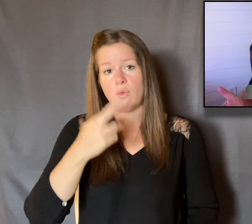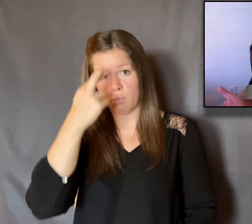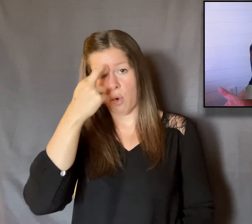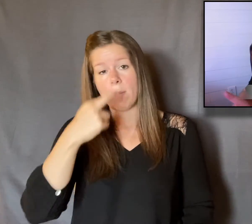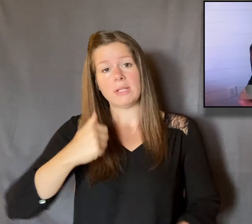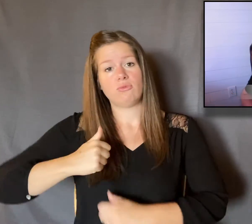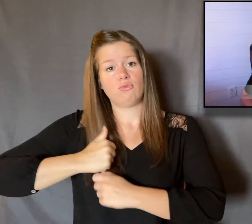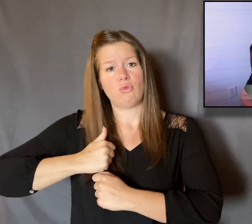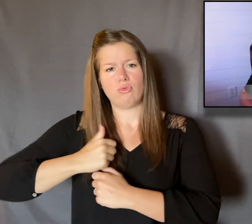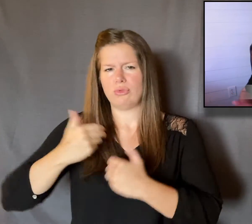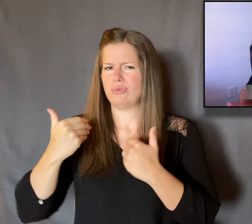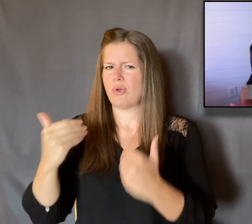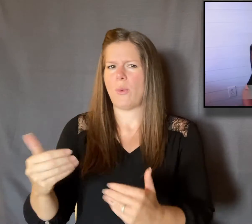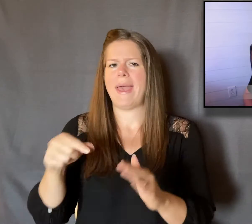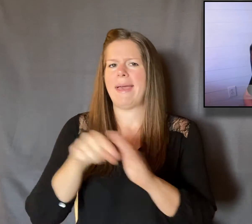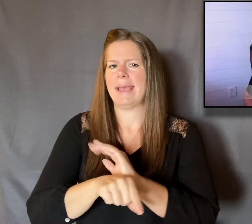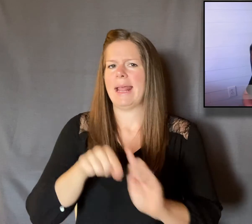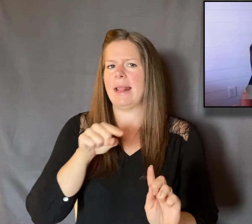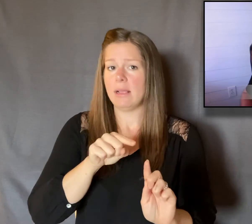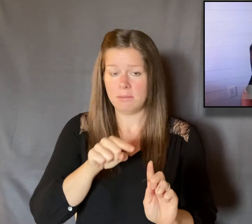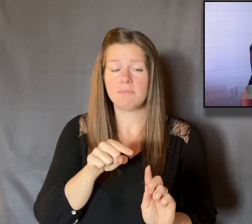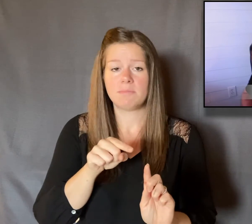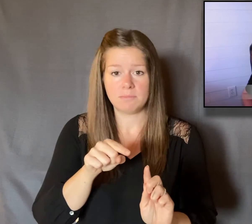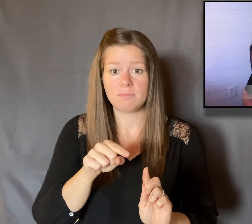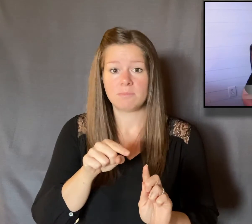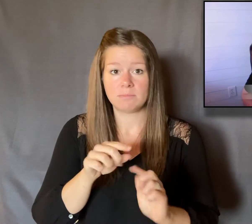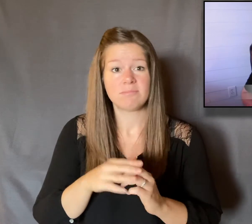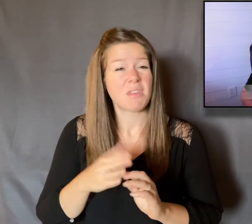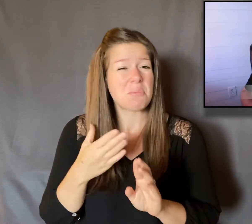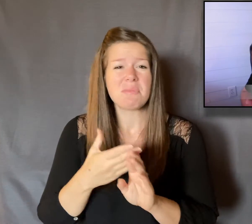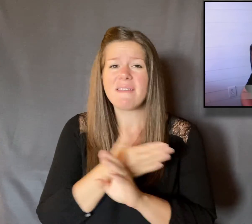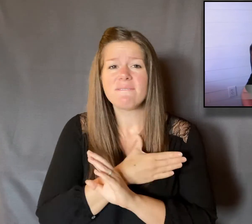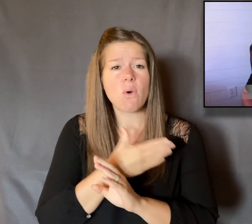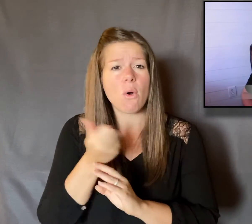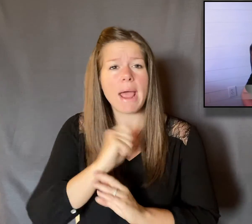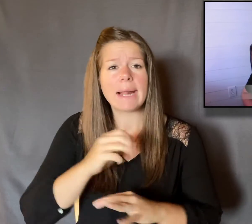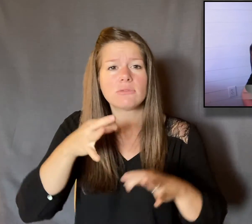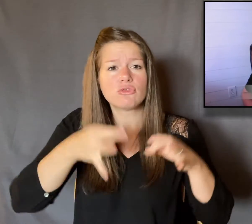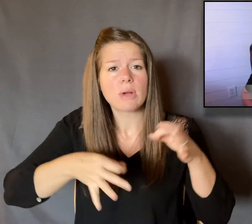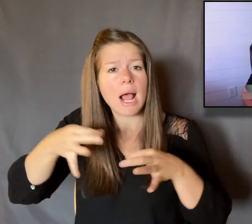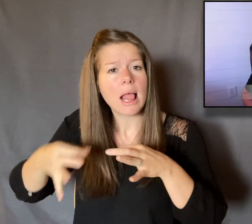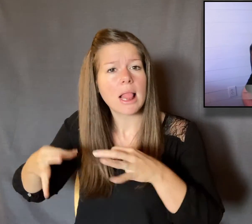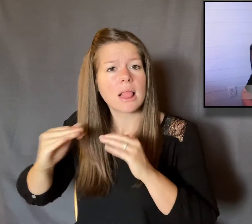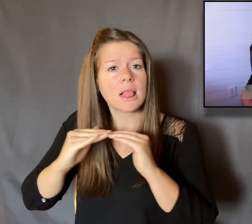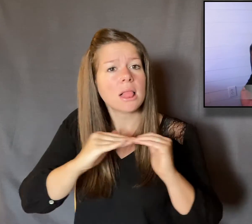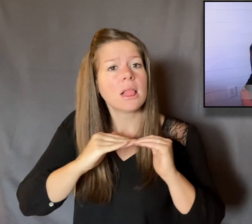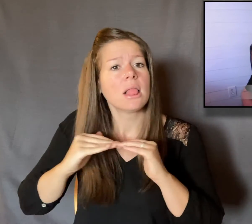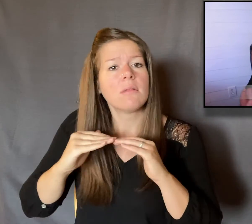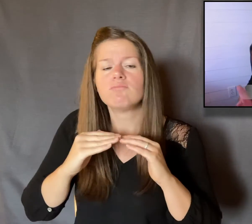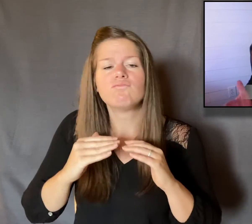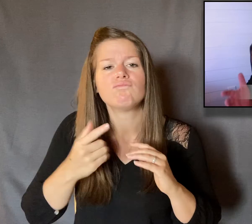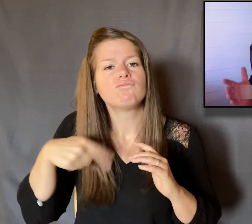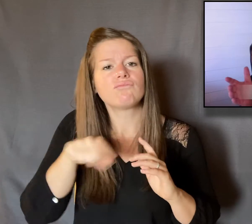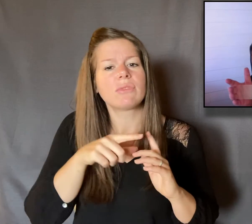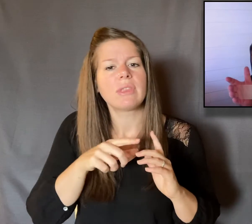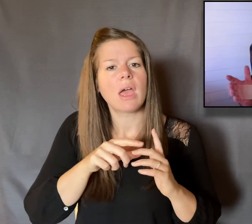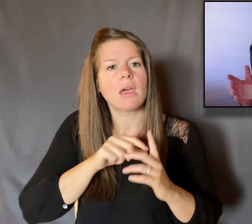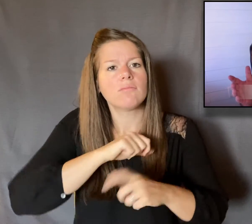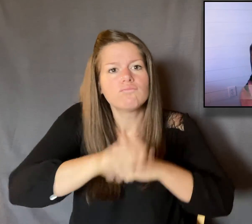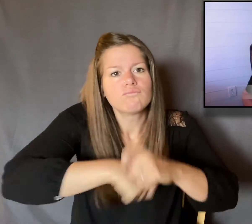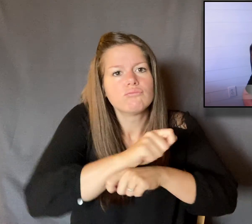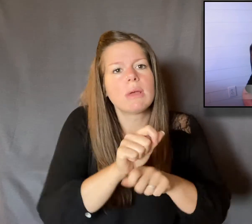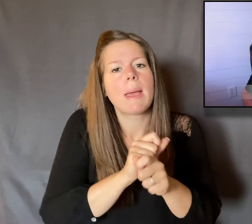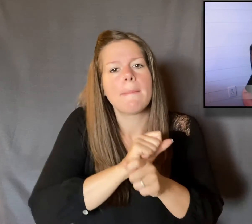begin, seemingly before interrogation even, they bind him and they bring him to a room